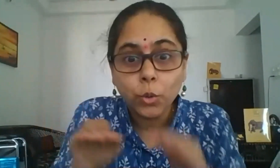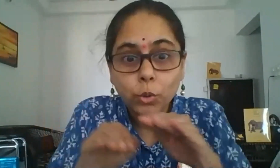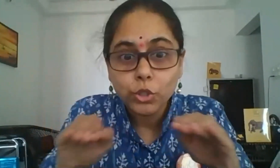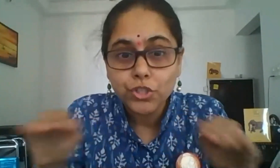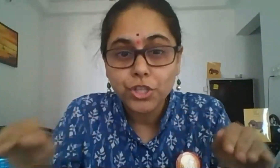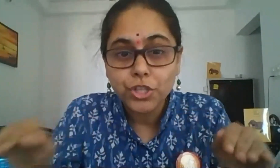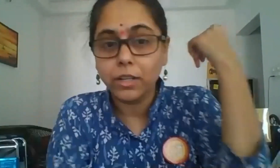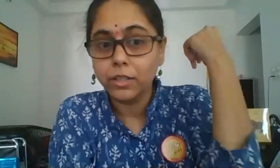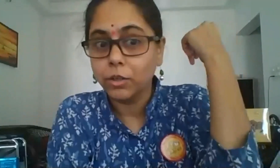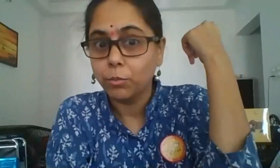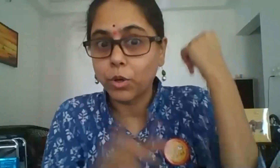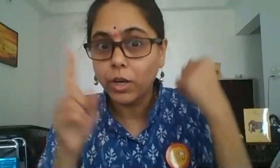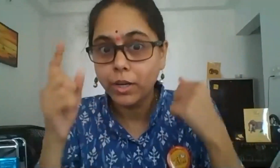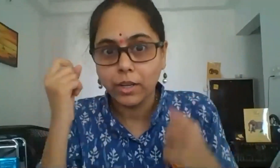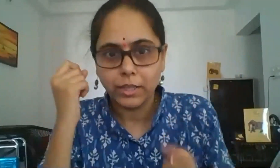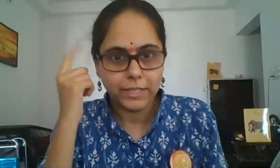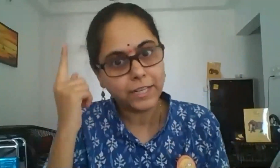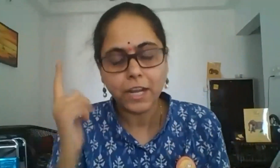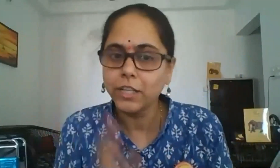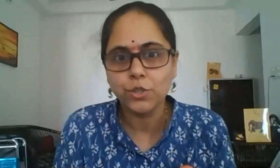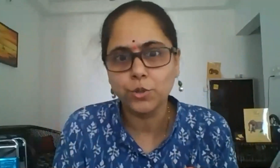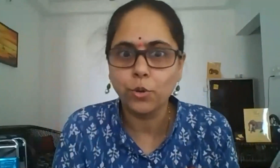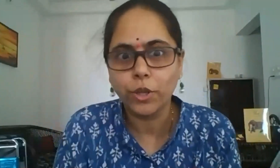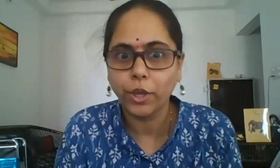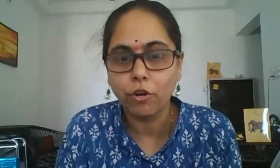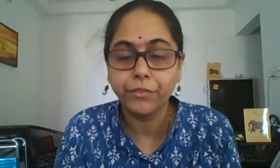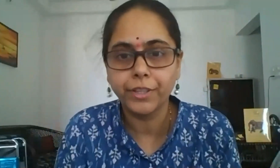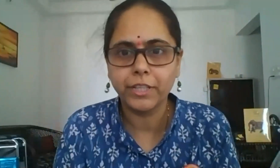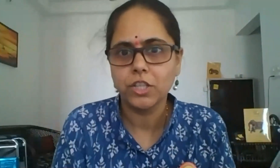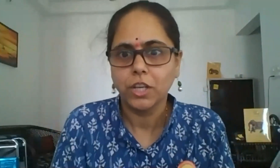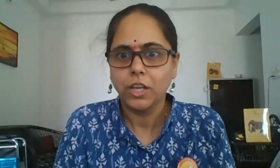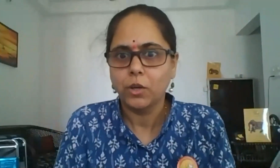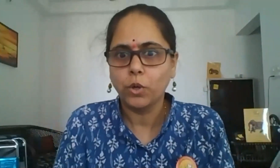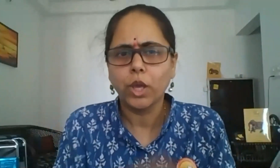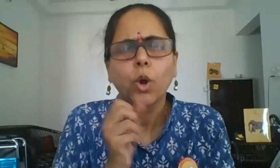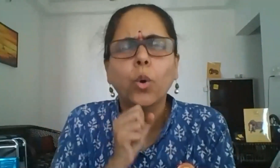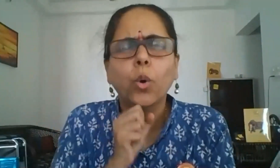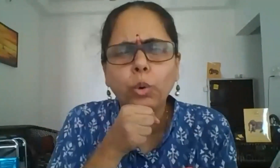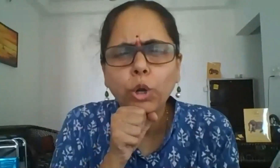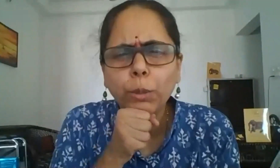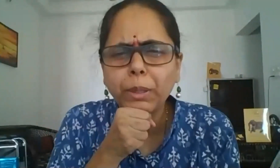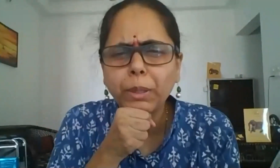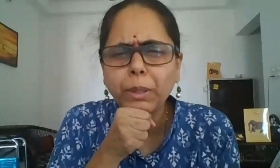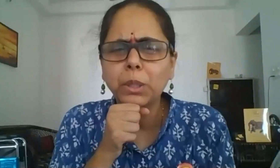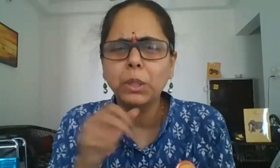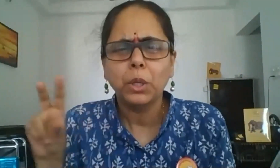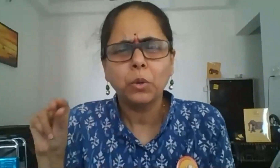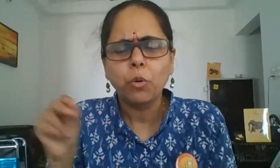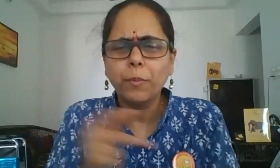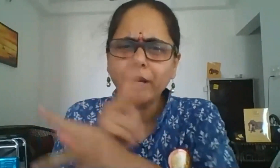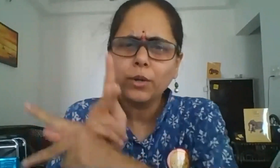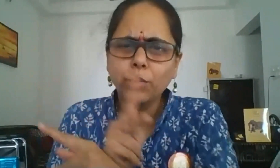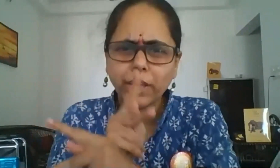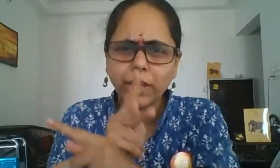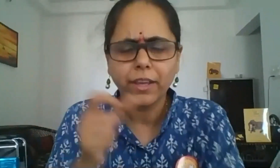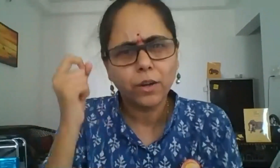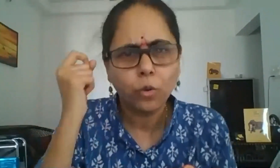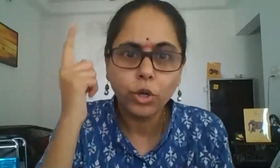no children, poor. They said, understood. Okay, orphanage. Okay, old people, nobody to take care, old age